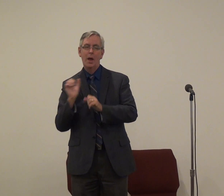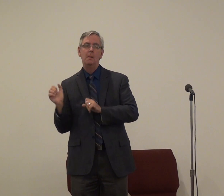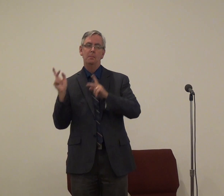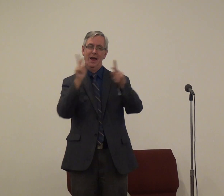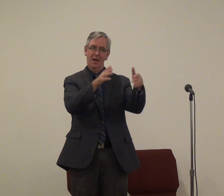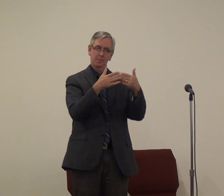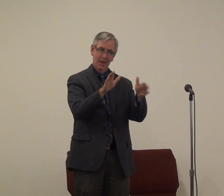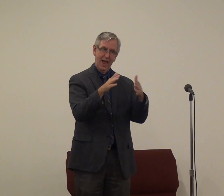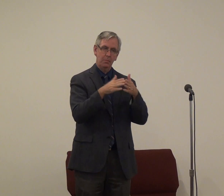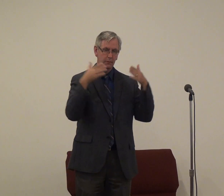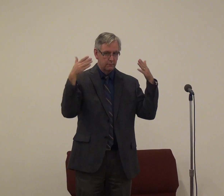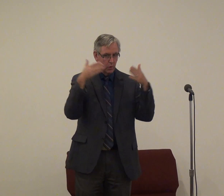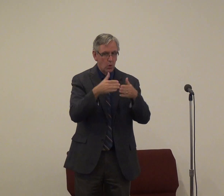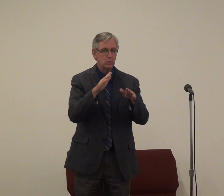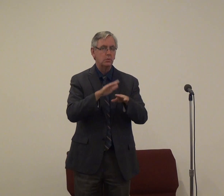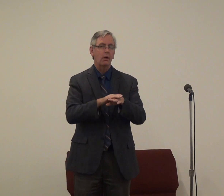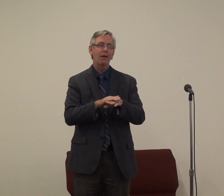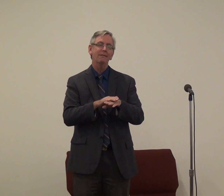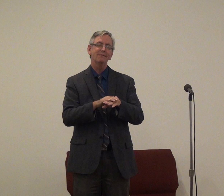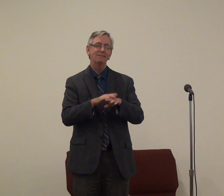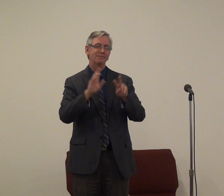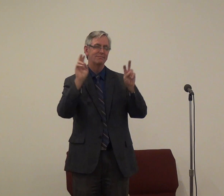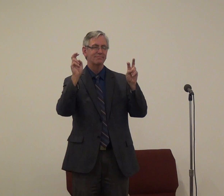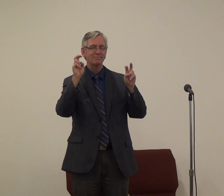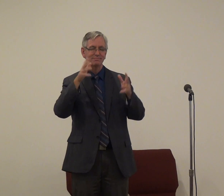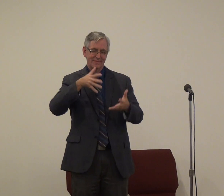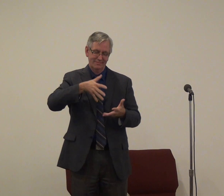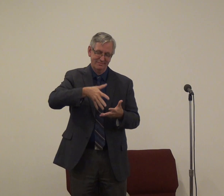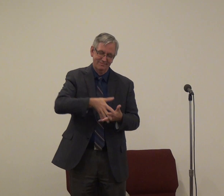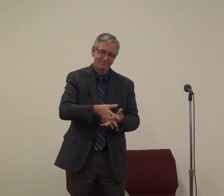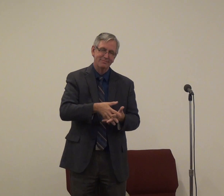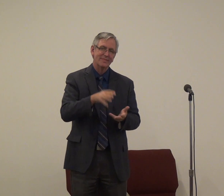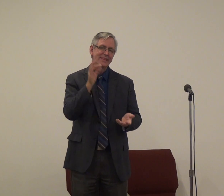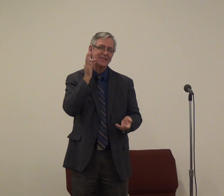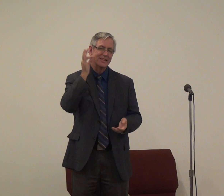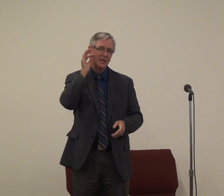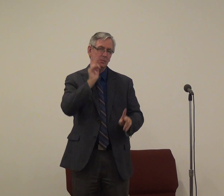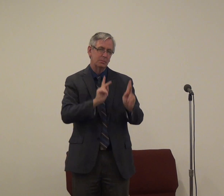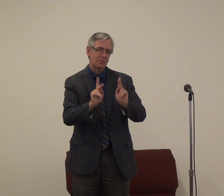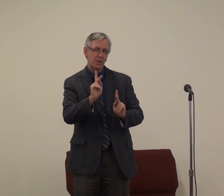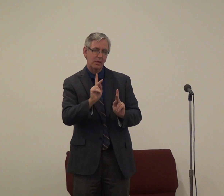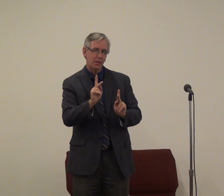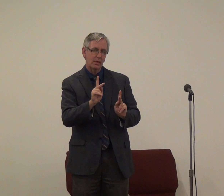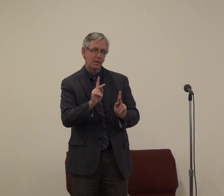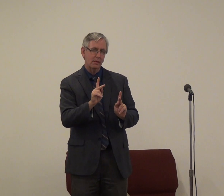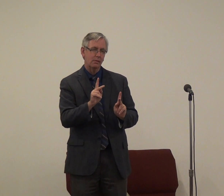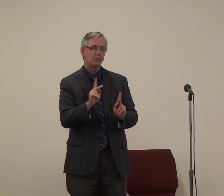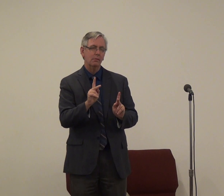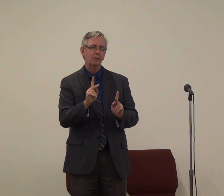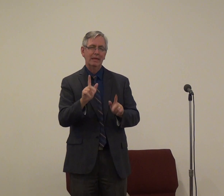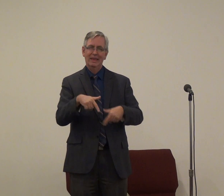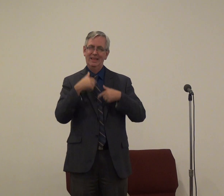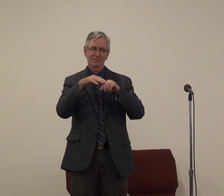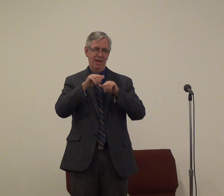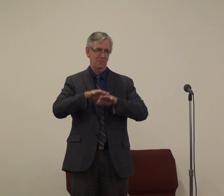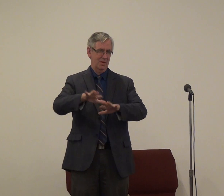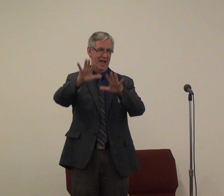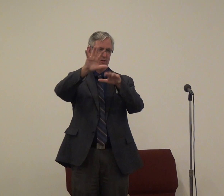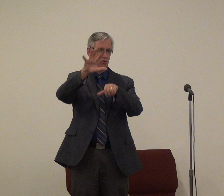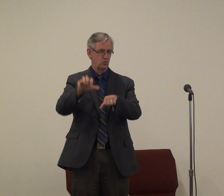so they went back to Panama, and their focus is on ministry to the indigenous people,